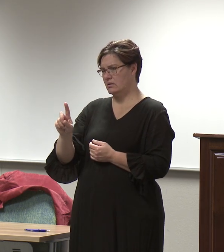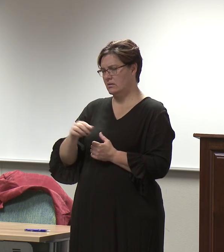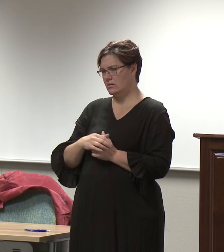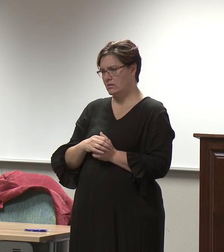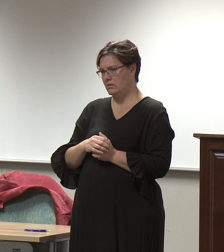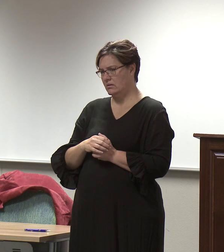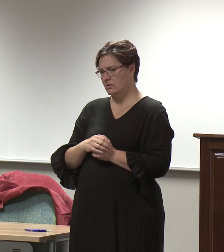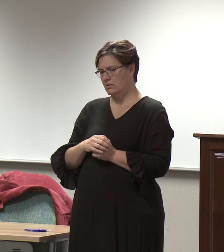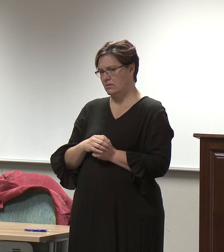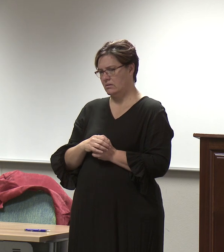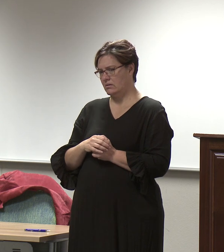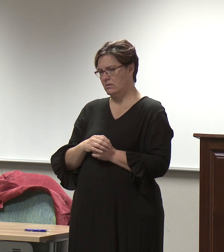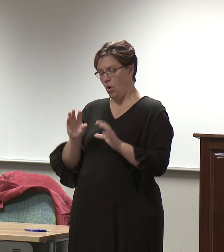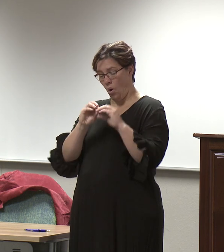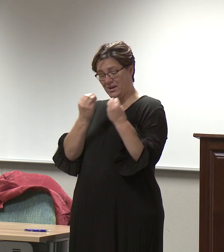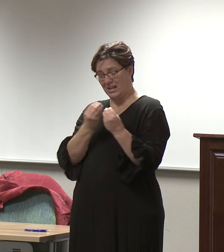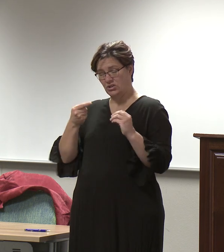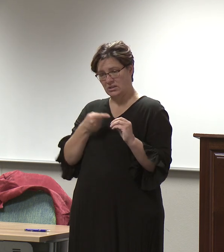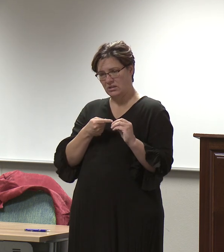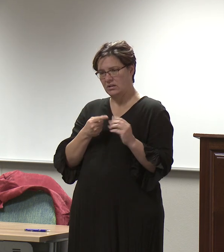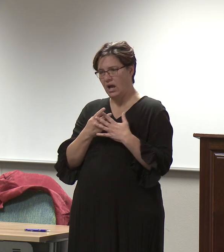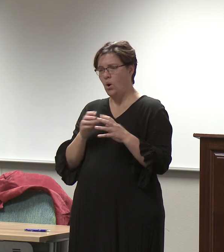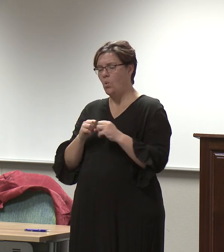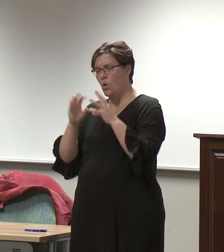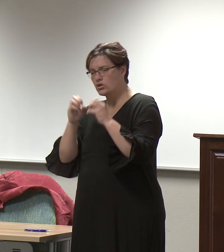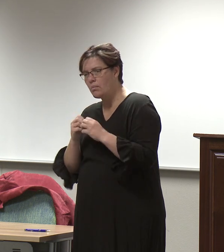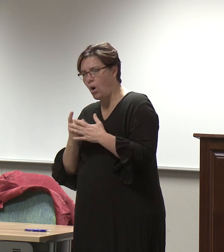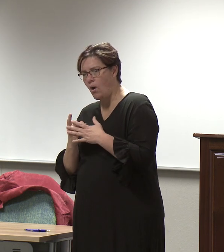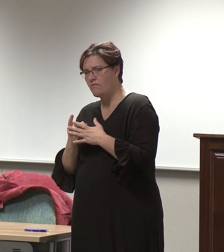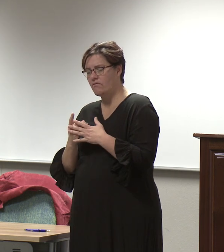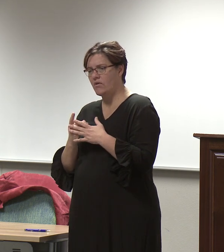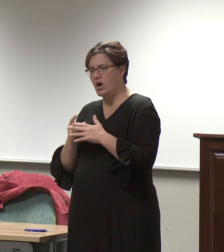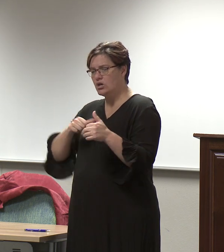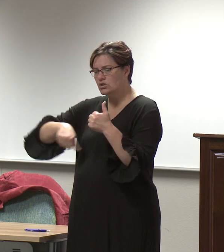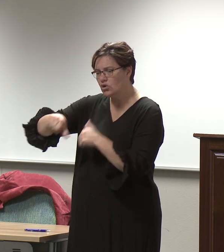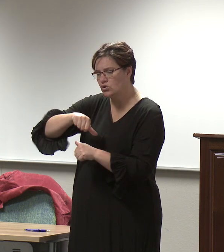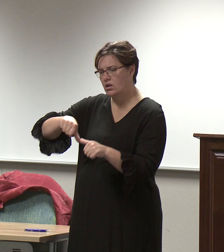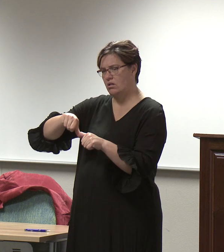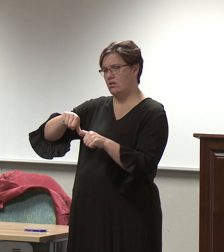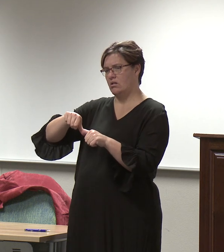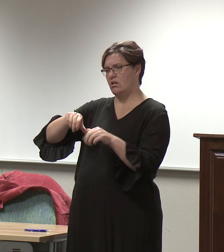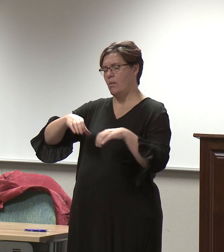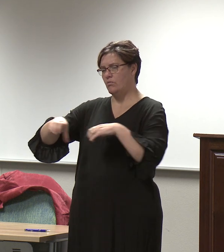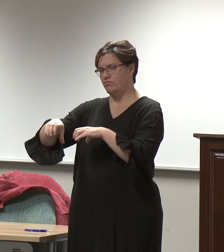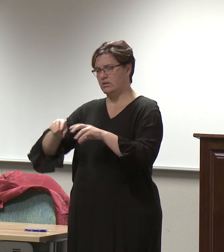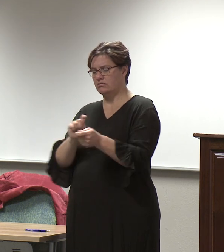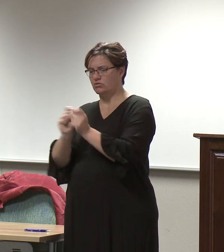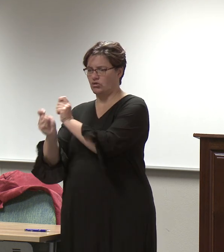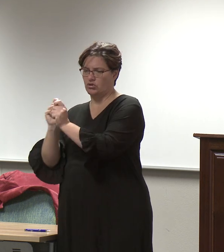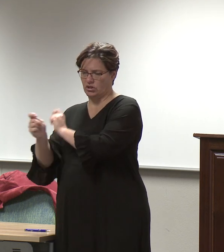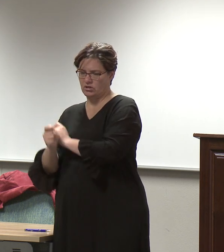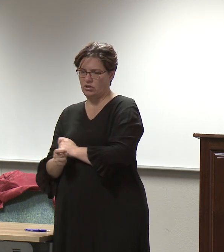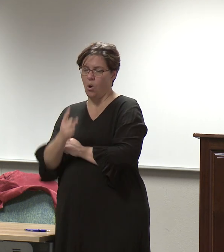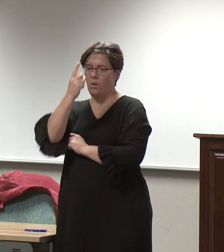UPMS. UPMS, you know, is these workshops of the Popular University of Social Movements. For 2 days, we bring